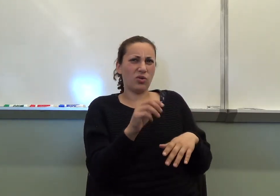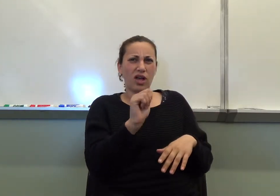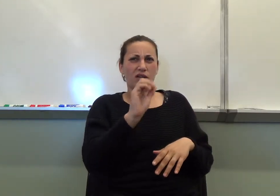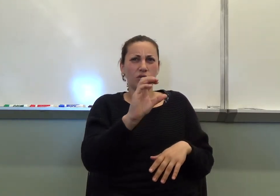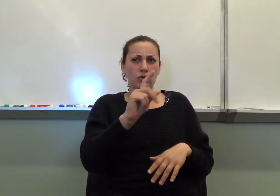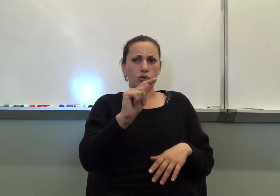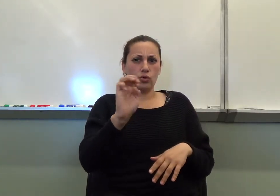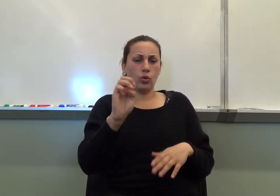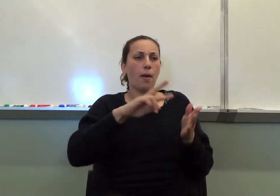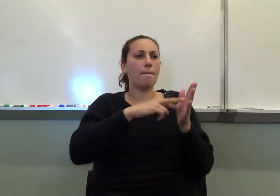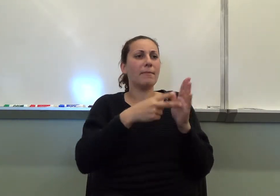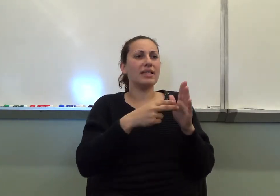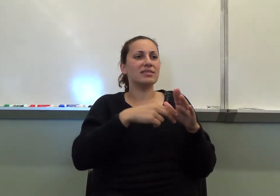have